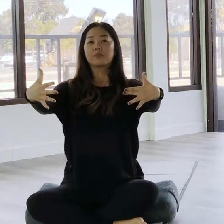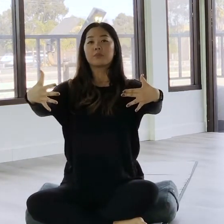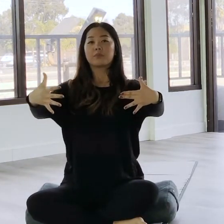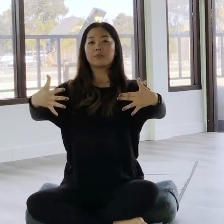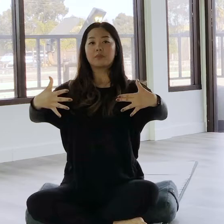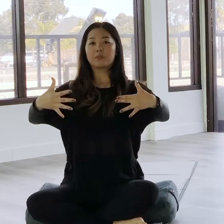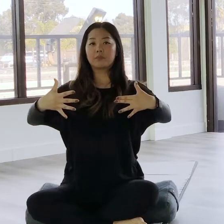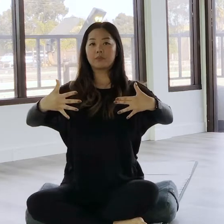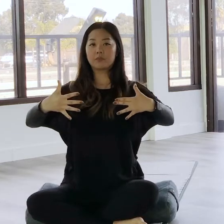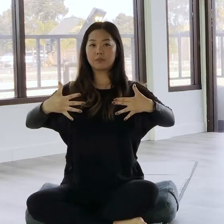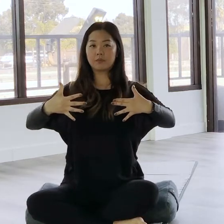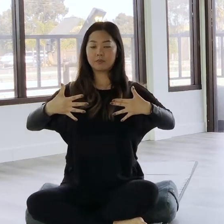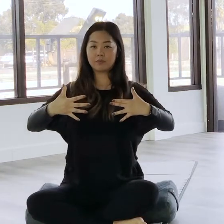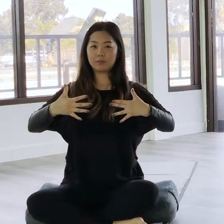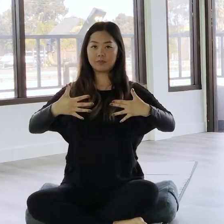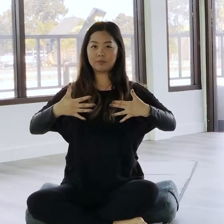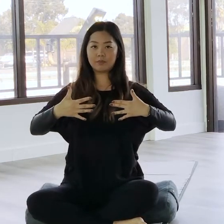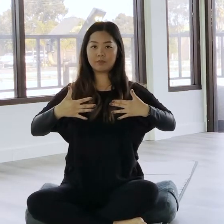And exhale.